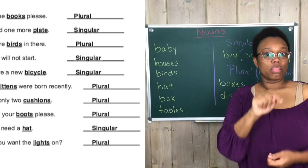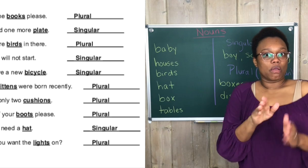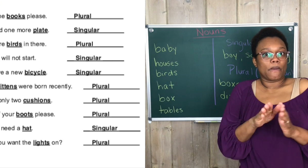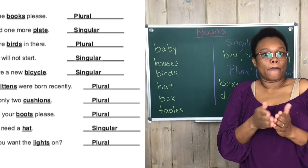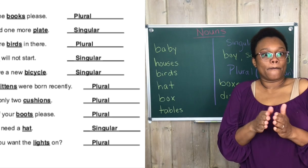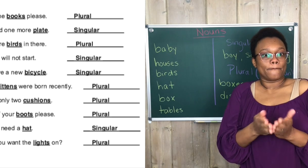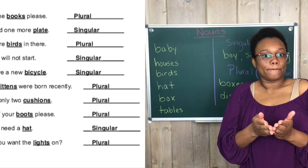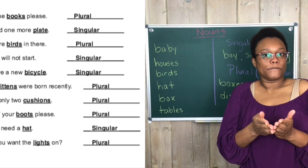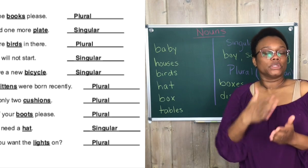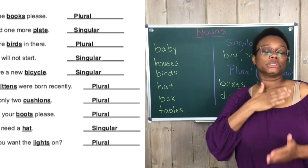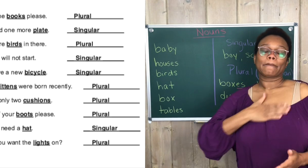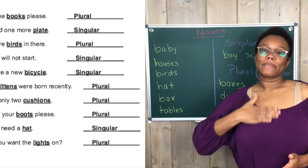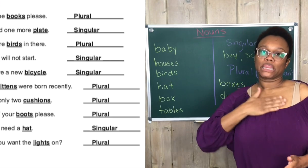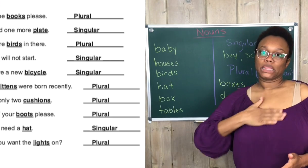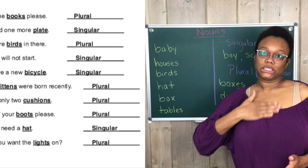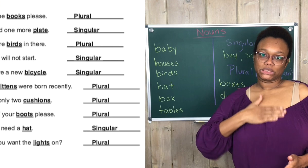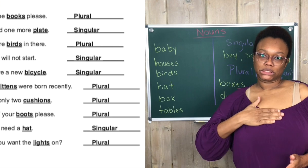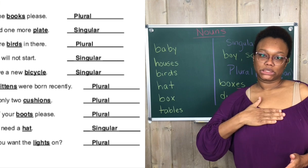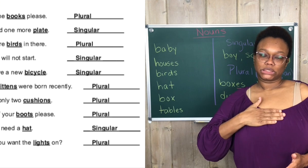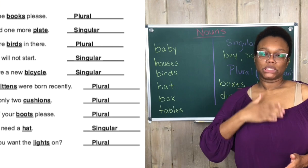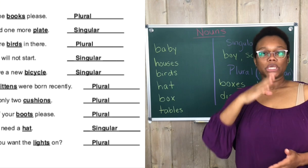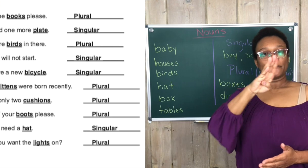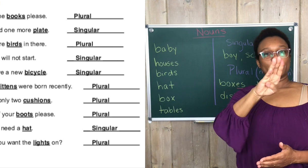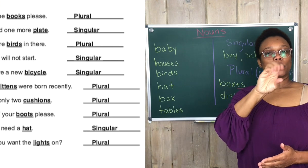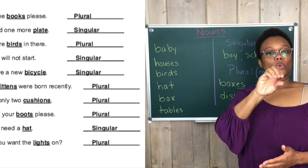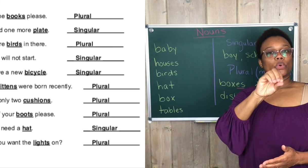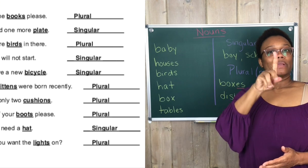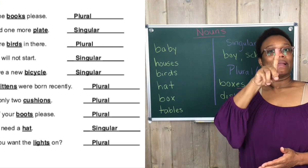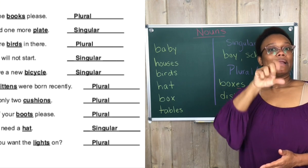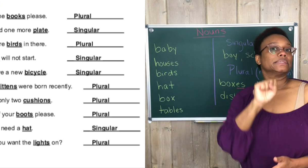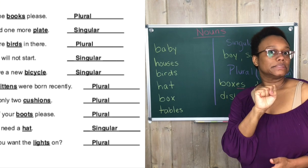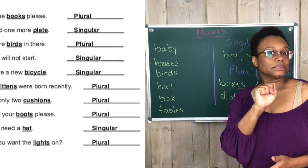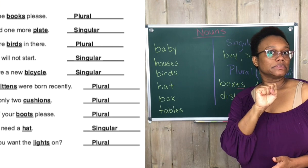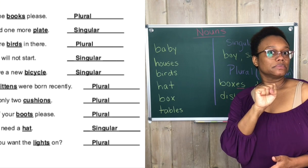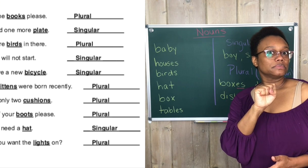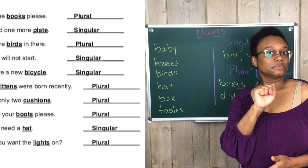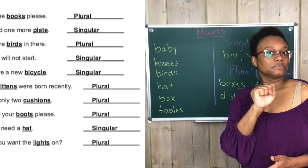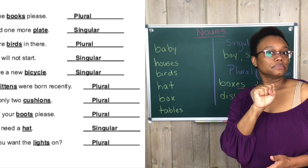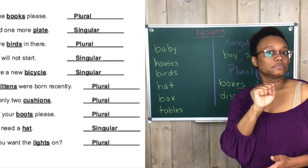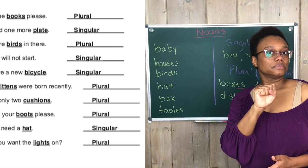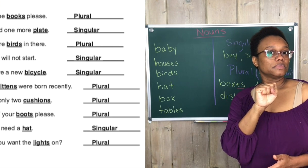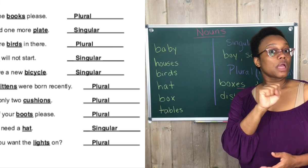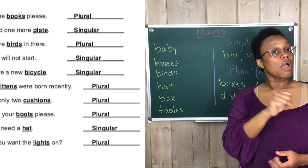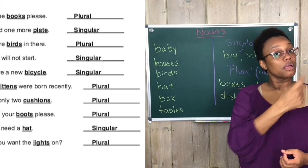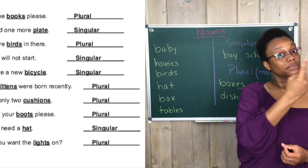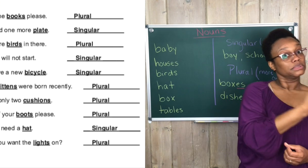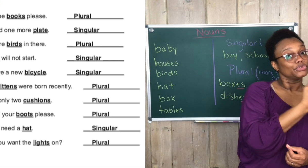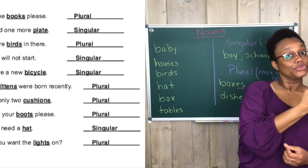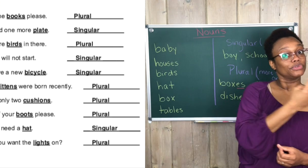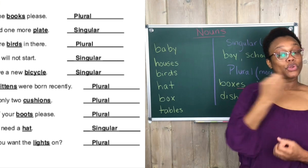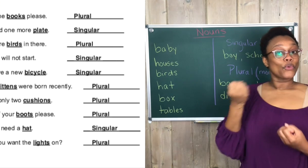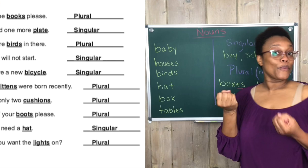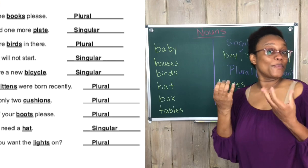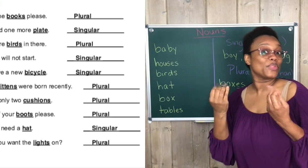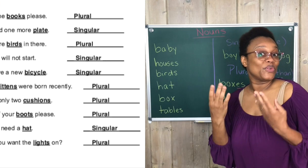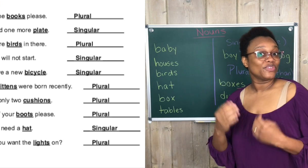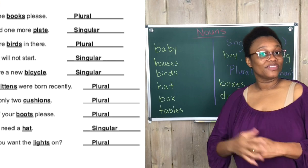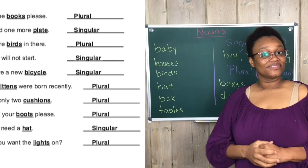Count the books, please. Now, books, B-O-O-K-S, is that singular or